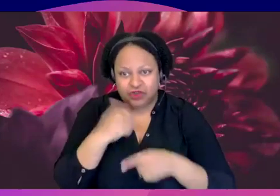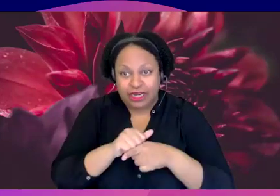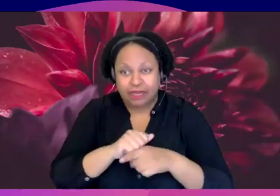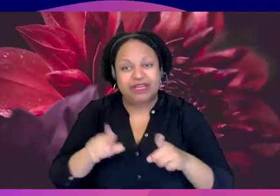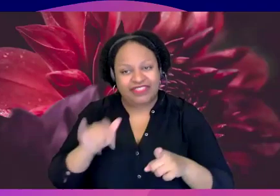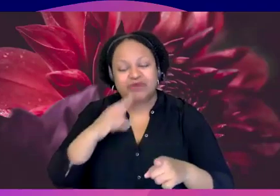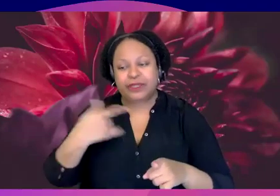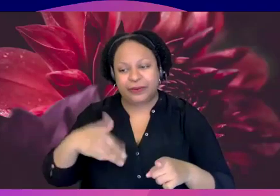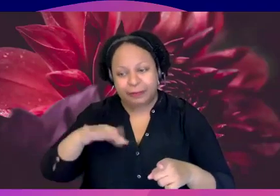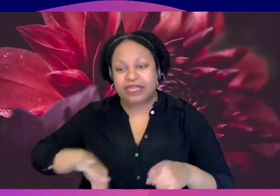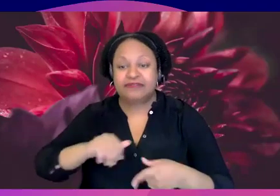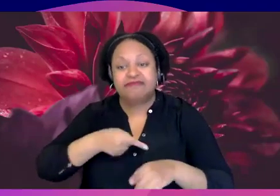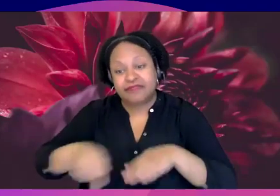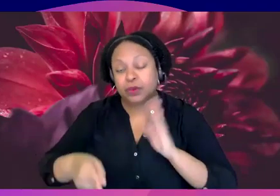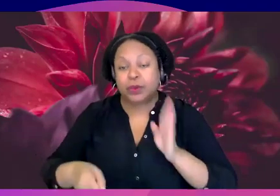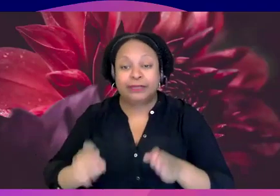for the field.